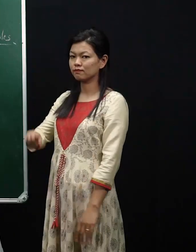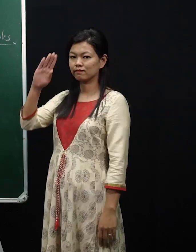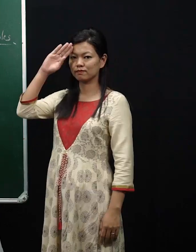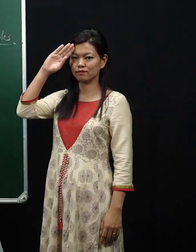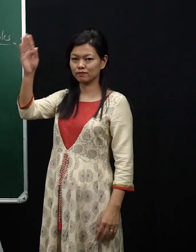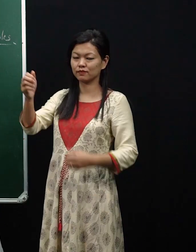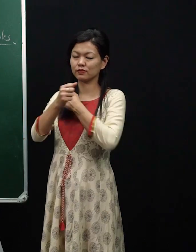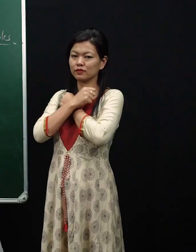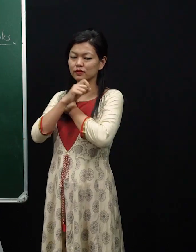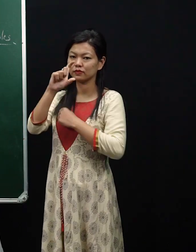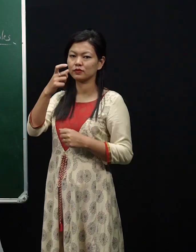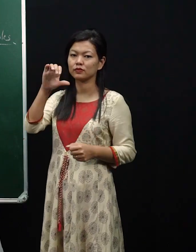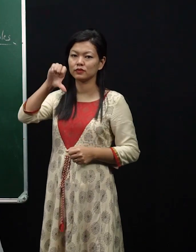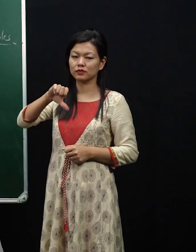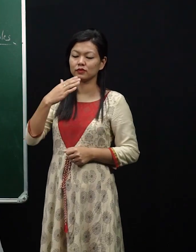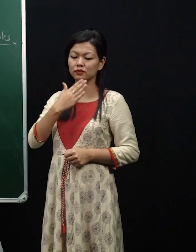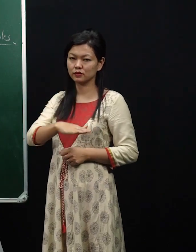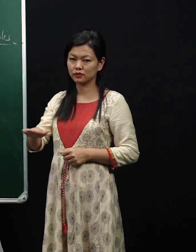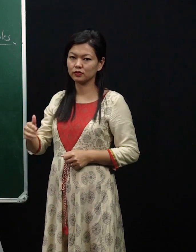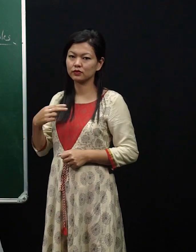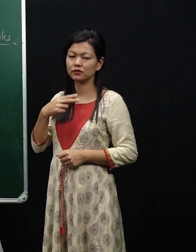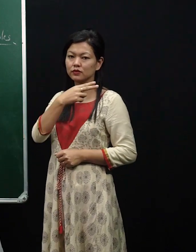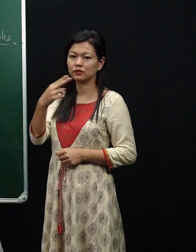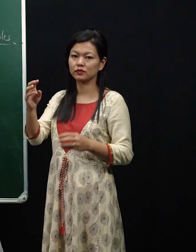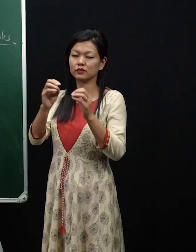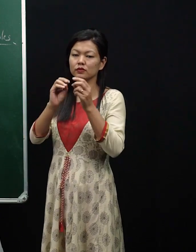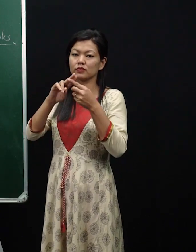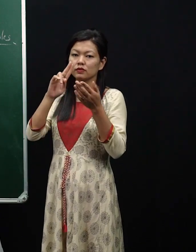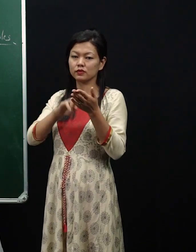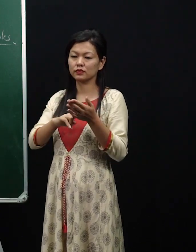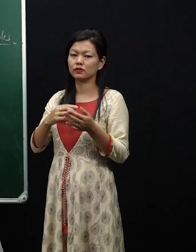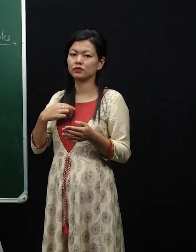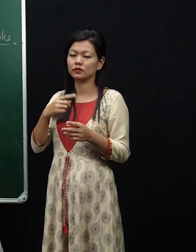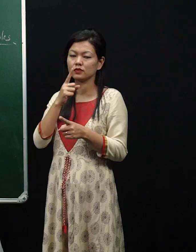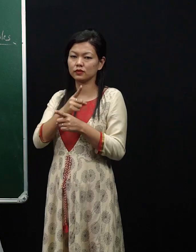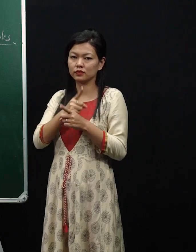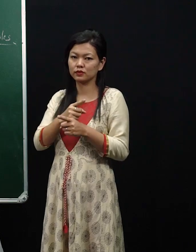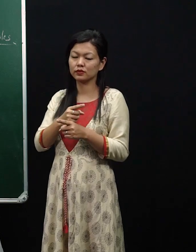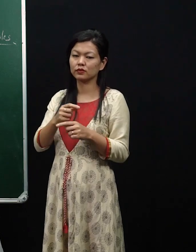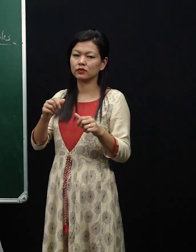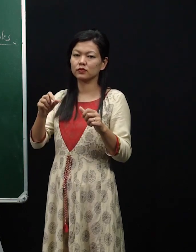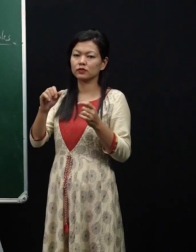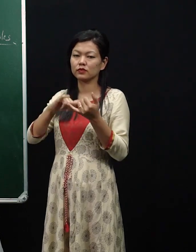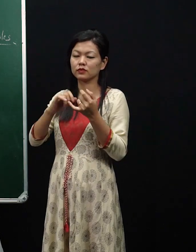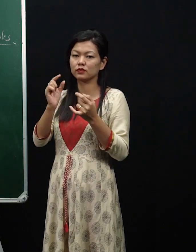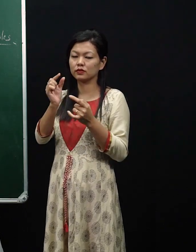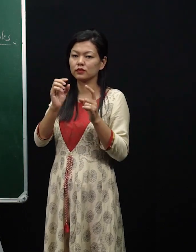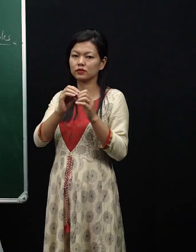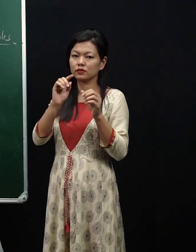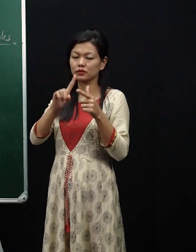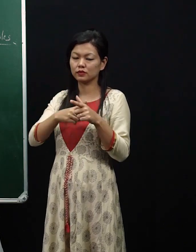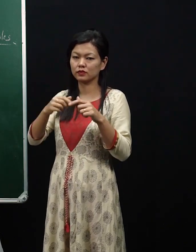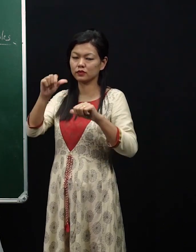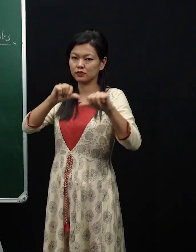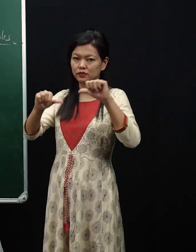Hello, my dear class 9 students. My name is Bentungo, and I'll be your science teacher. And today we're going to start a third chapter that